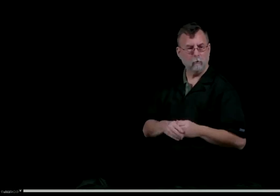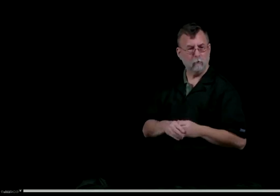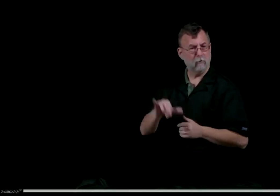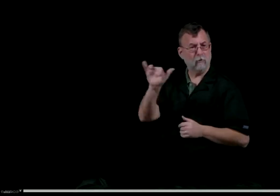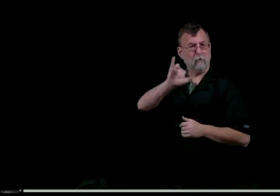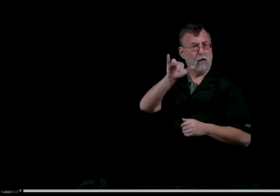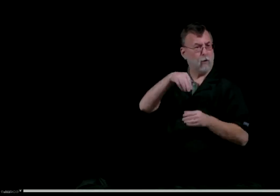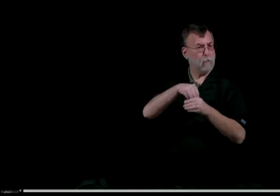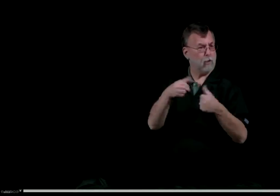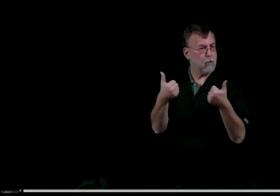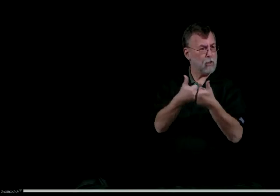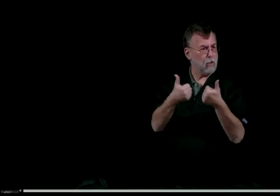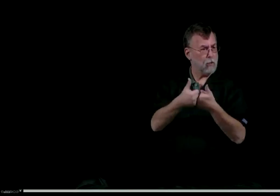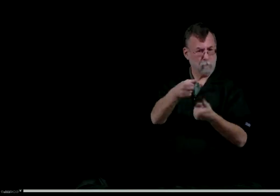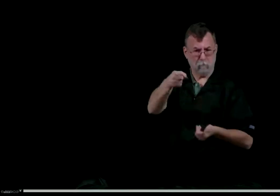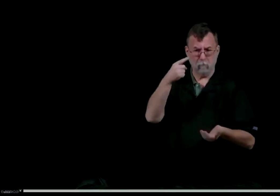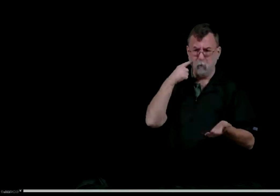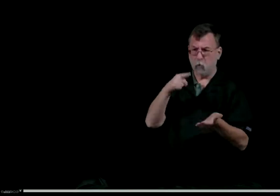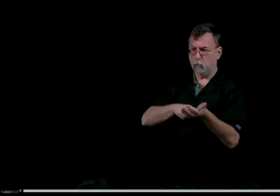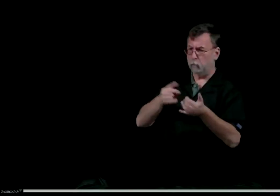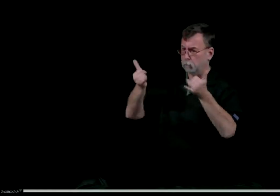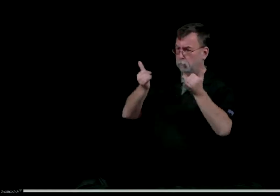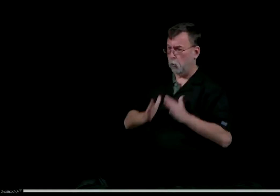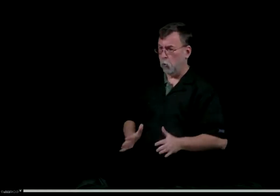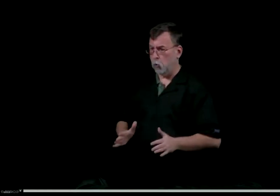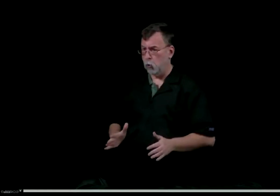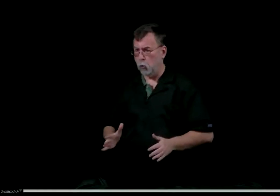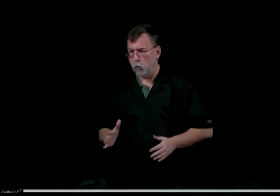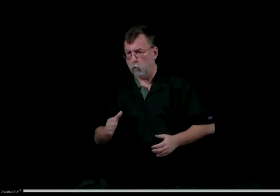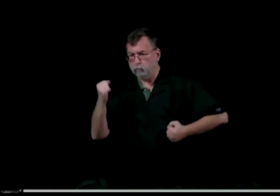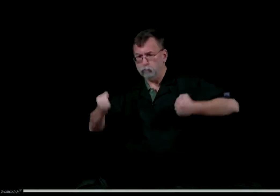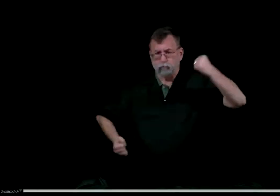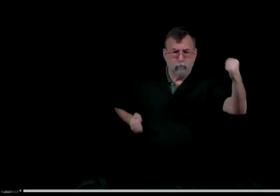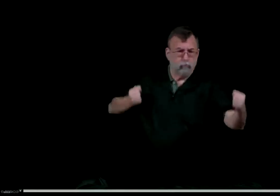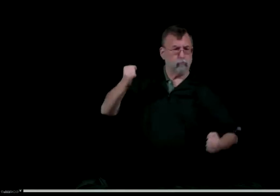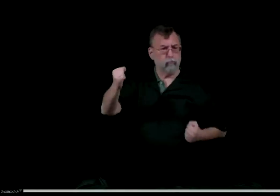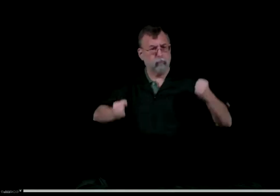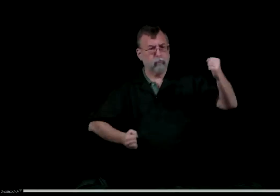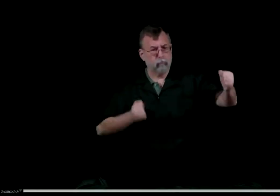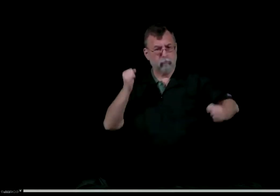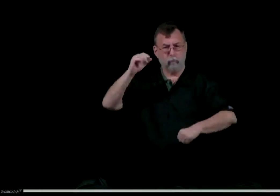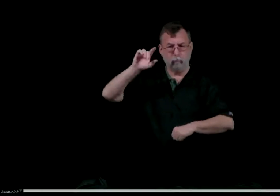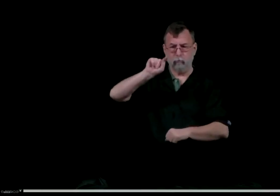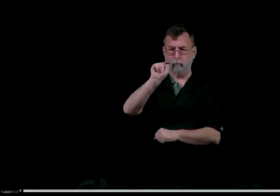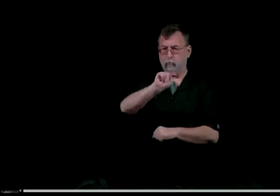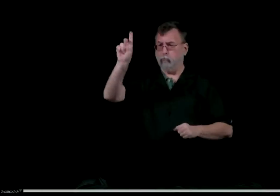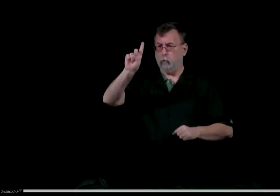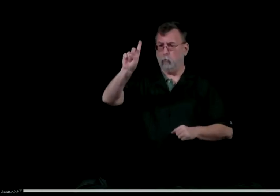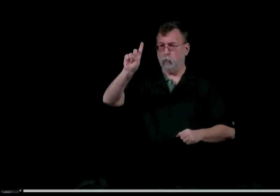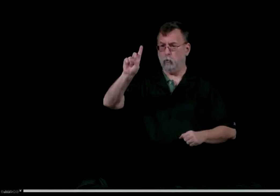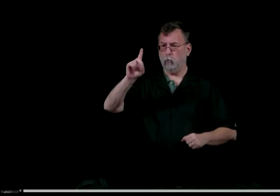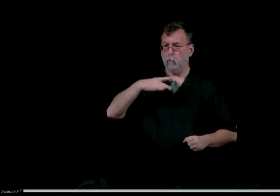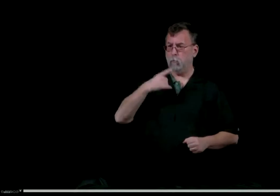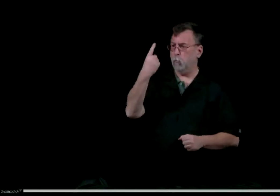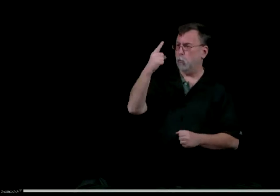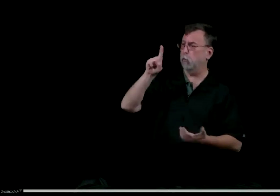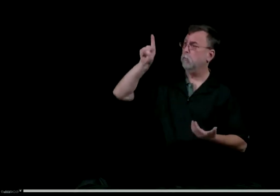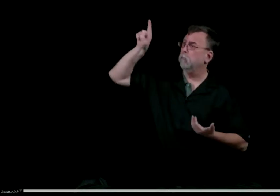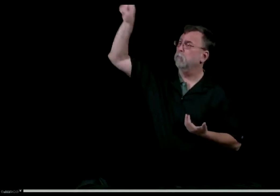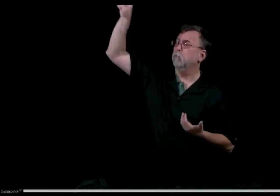Always give glory to God. Just like in a game, you know, the players are running, they get a